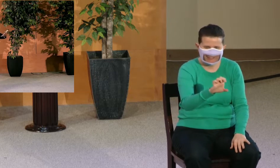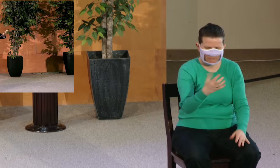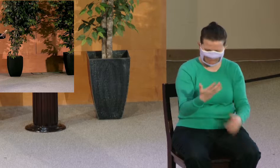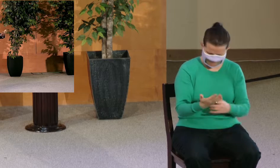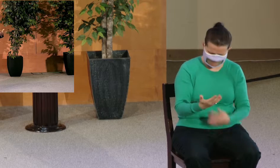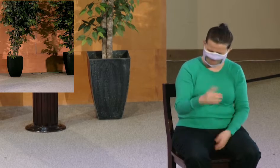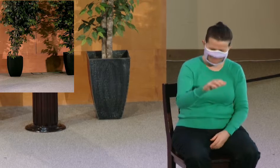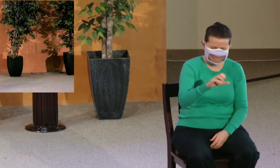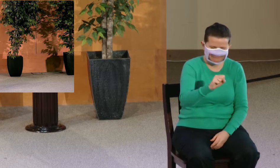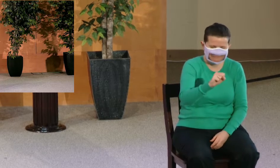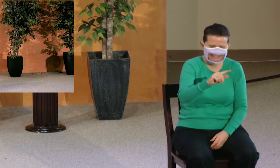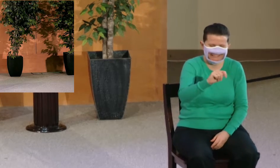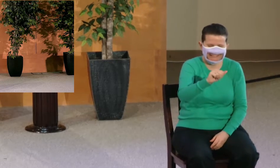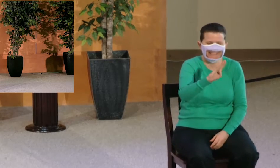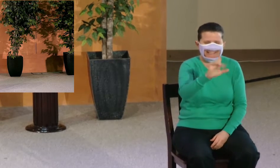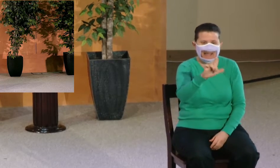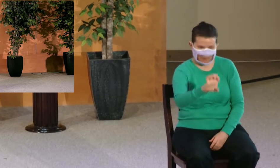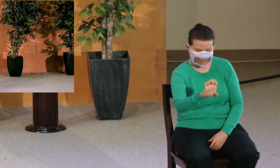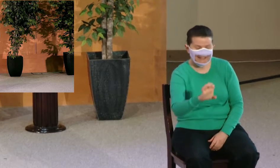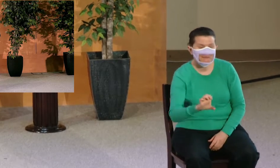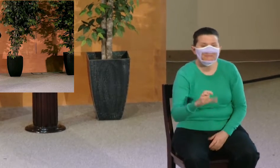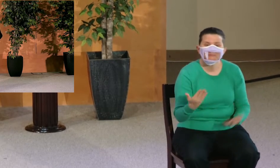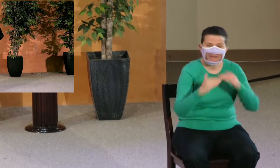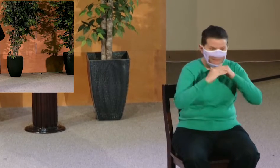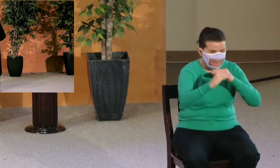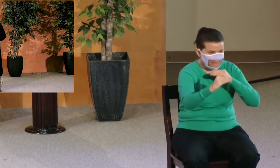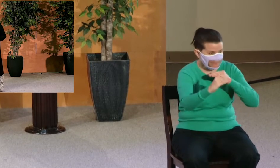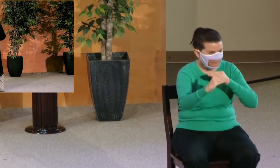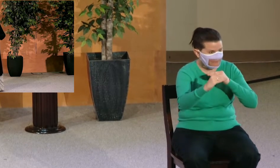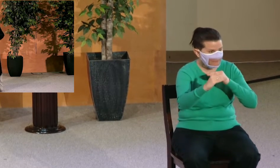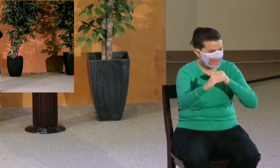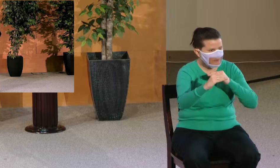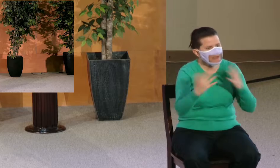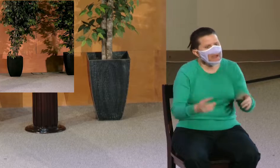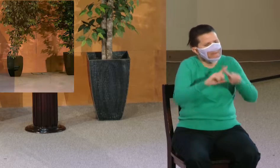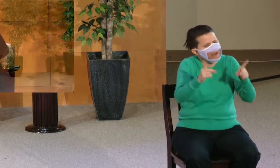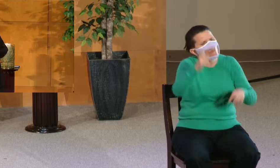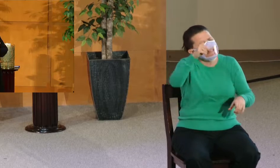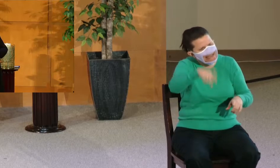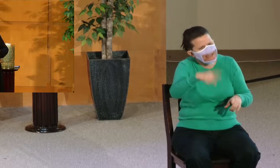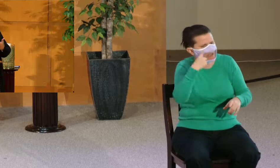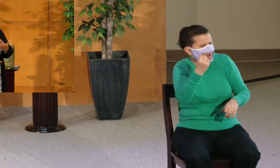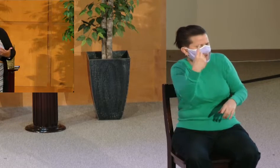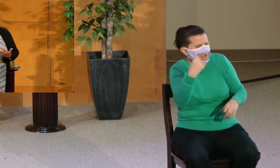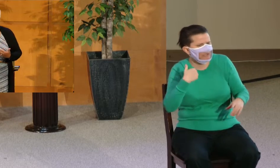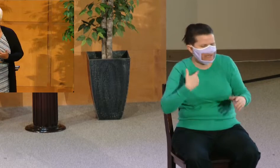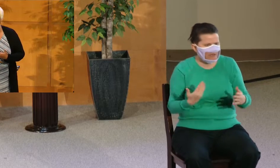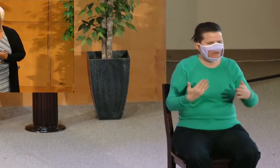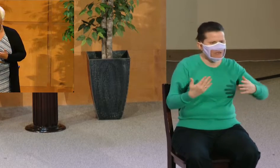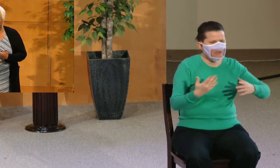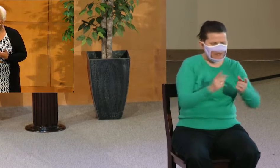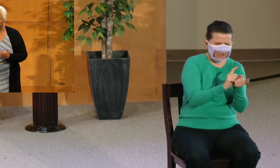are and where we plan to go. So this is why it's so vital for us to do this